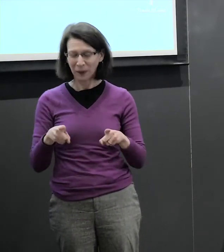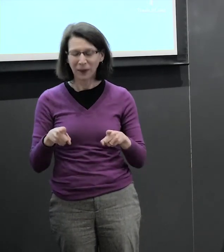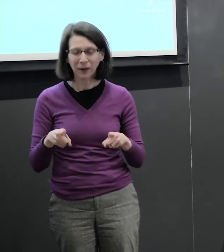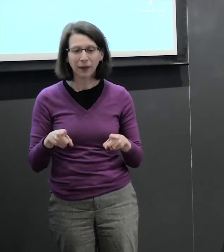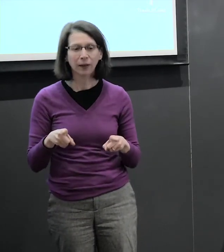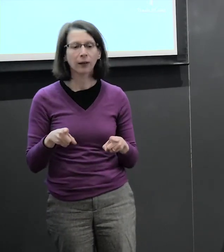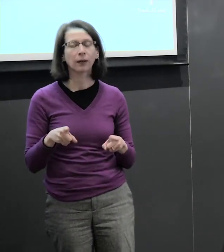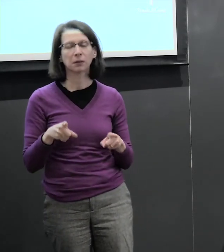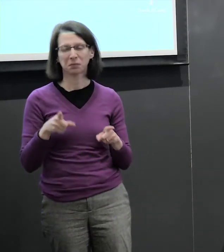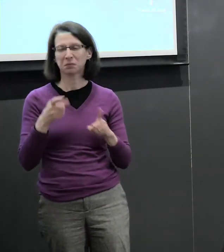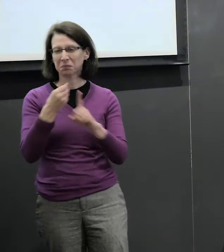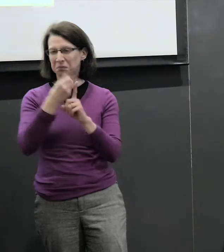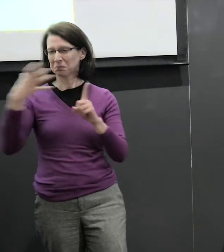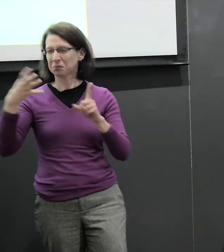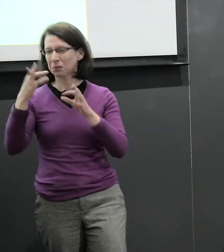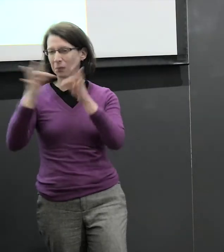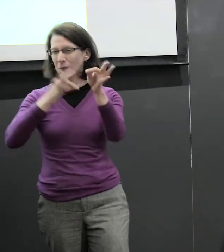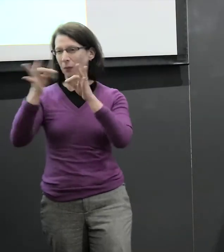was the following.